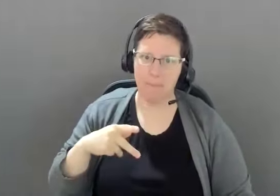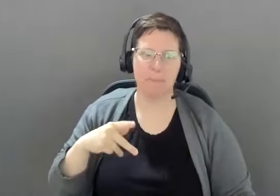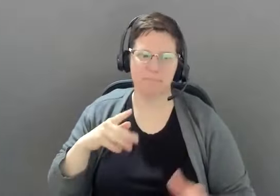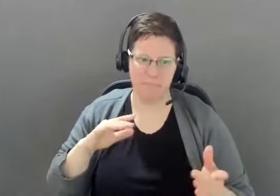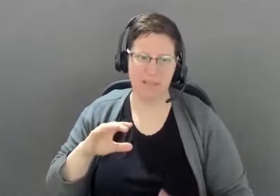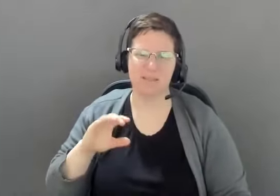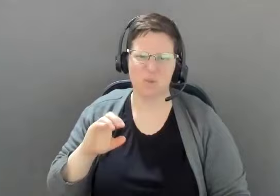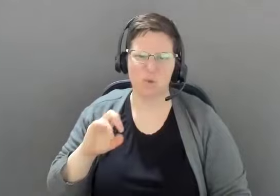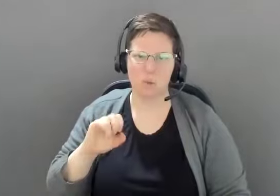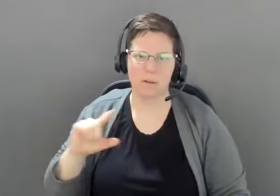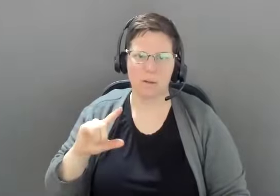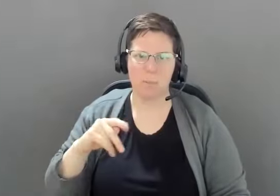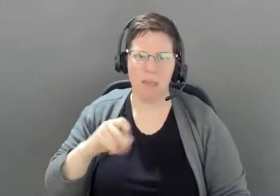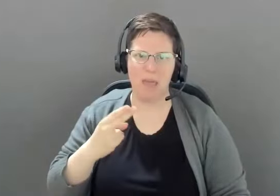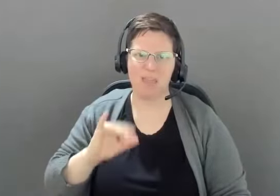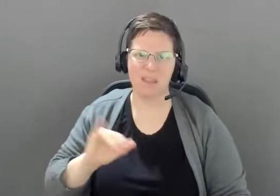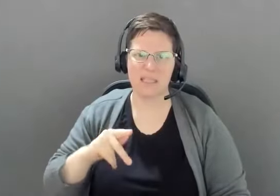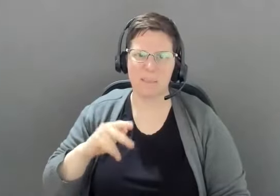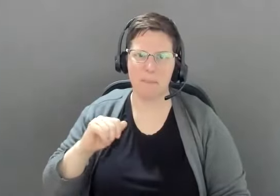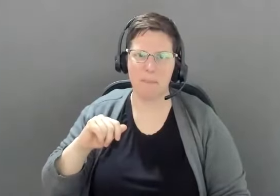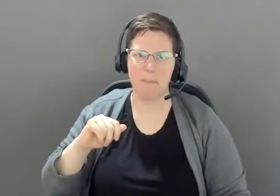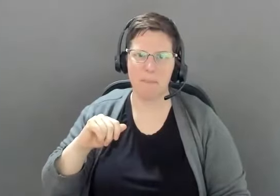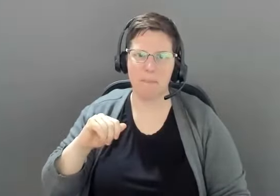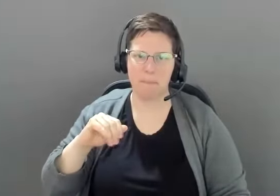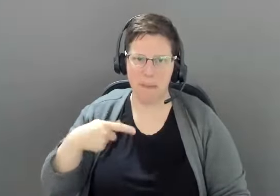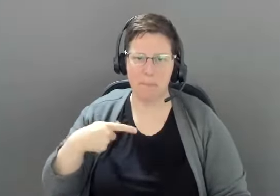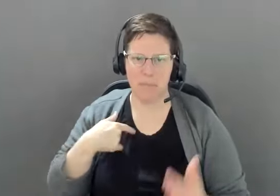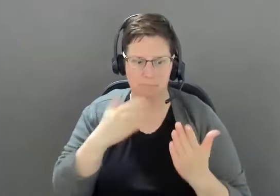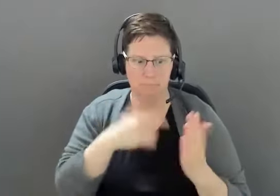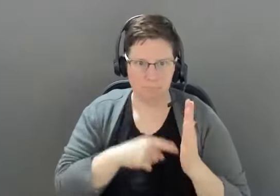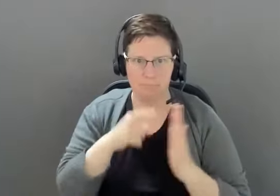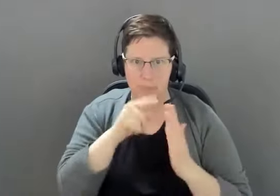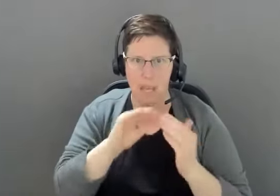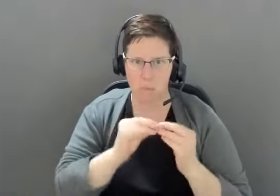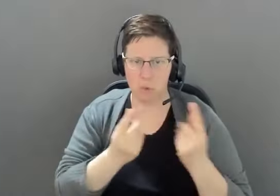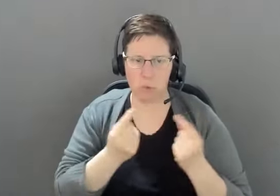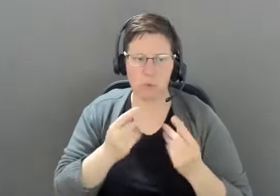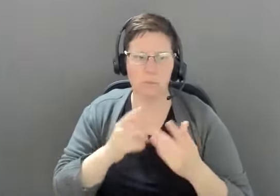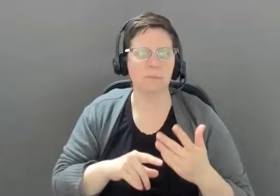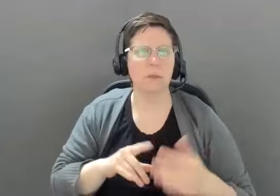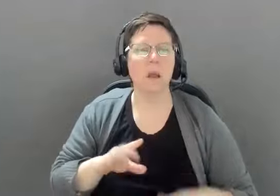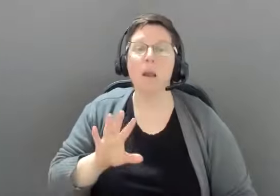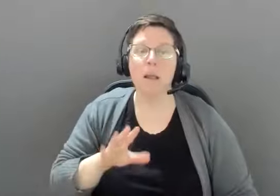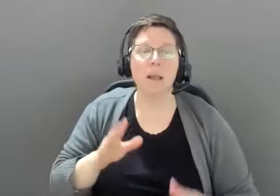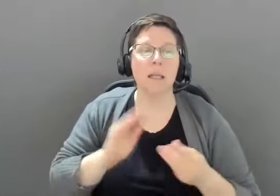do. As a team, we communicated very frequently. We used WhatsApp, Slack, we had